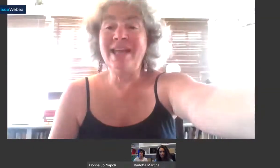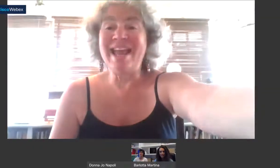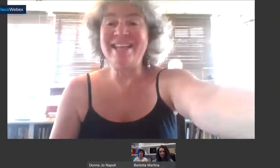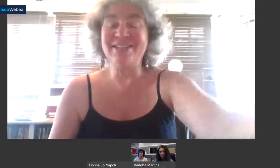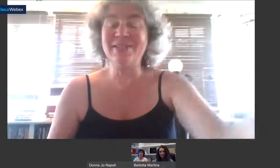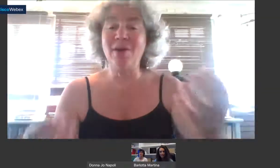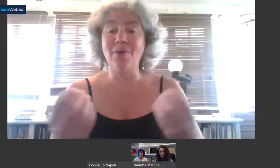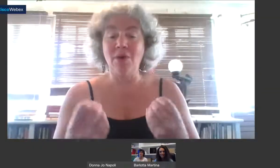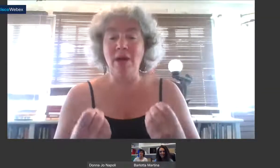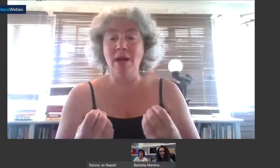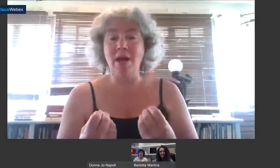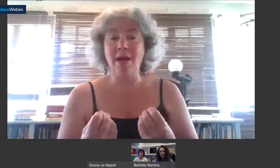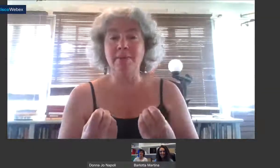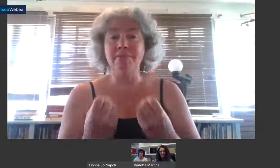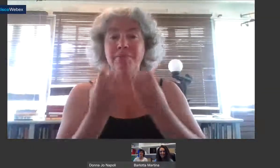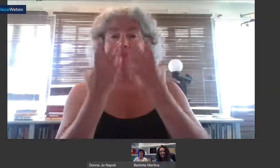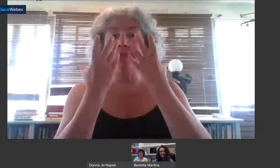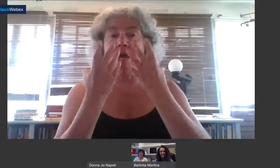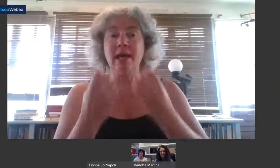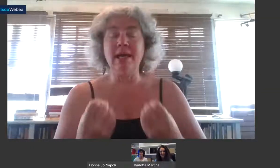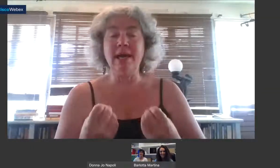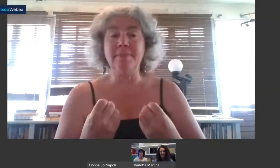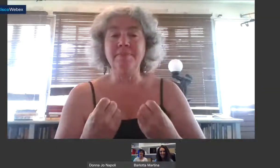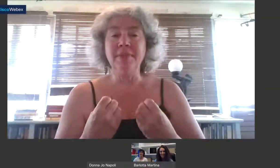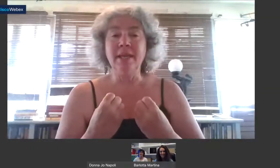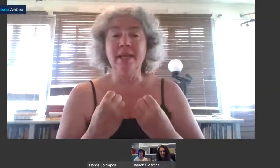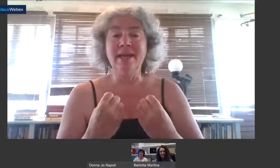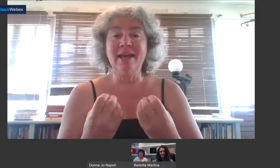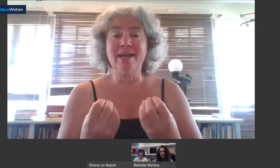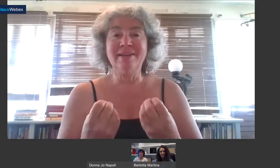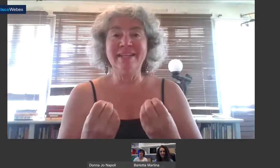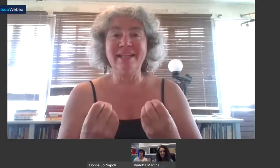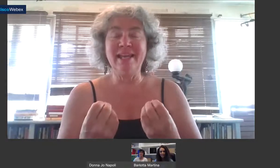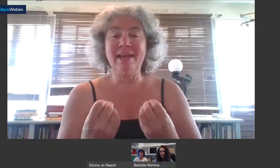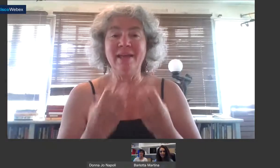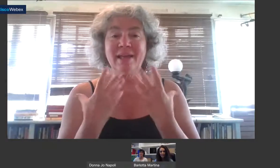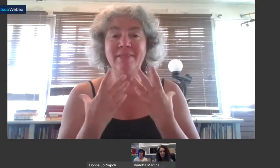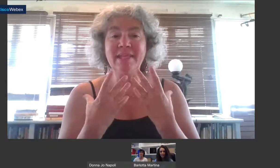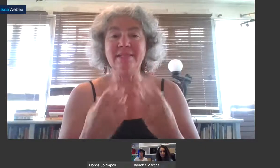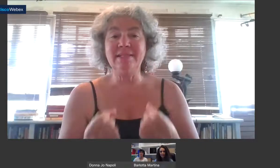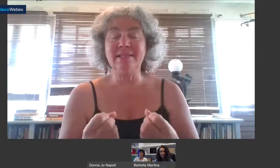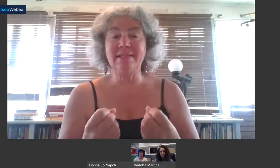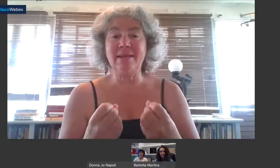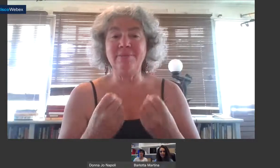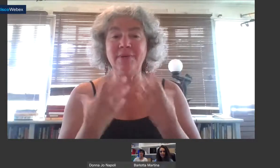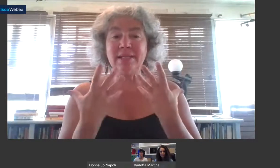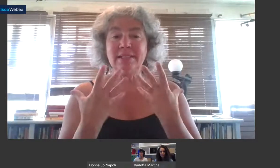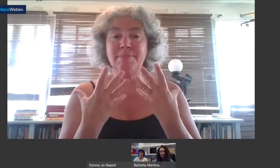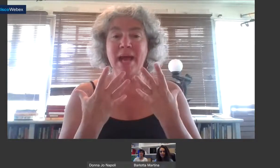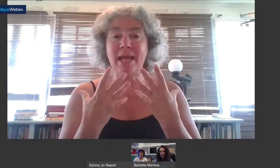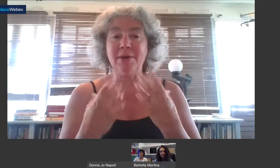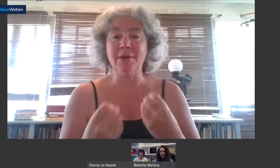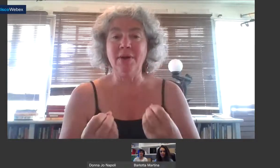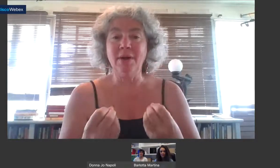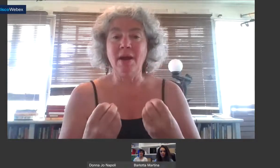okay, so yeah, this is a sign for inspire.